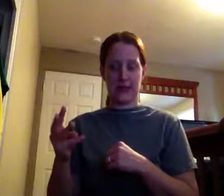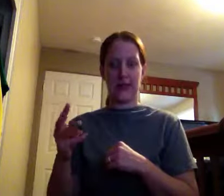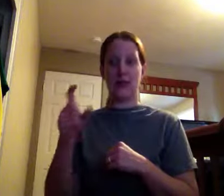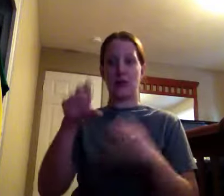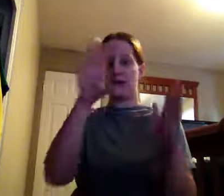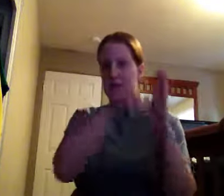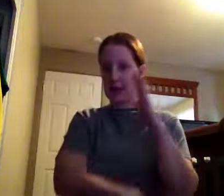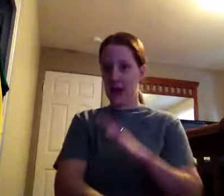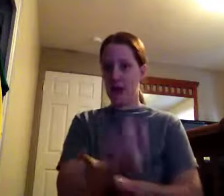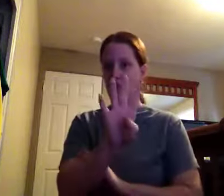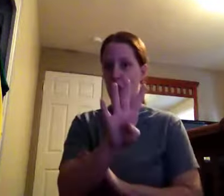Okay?